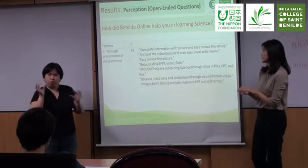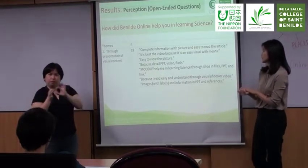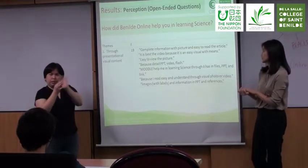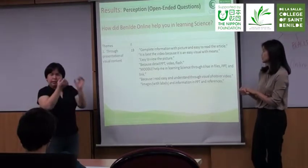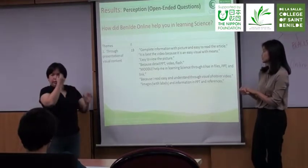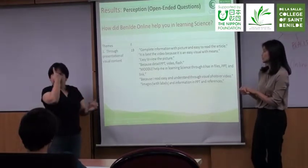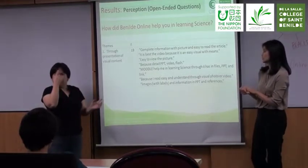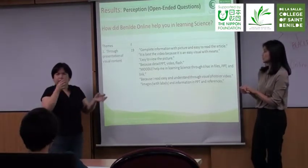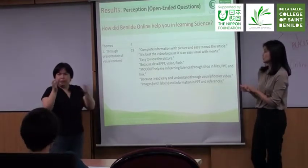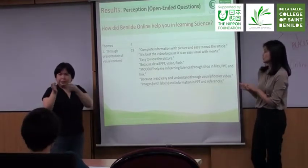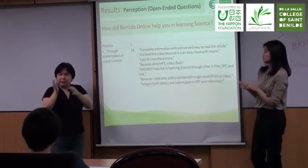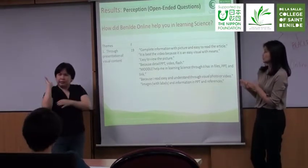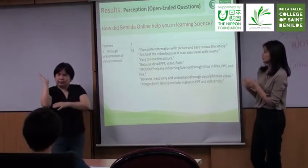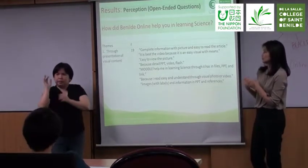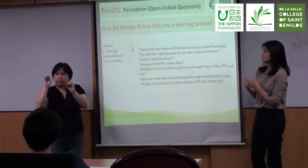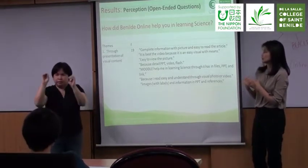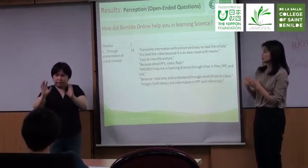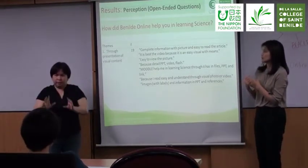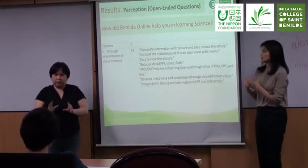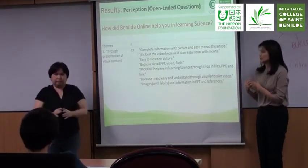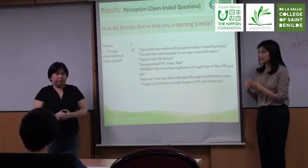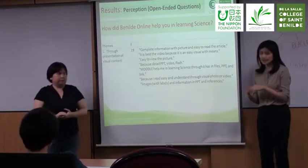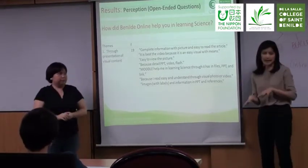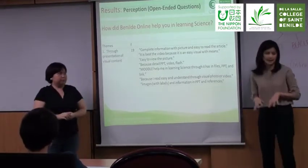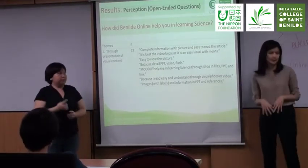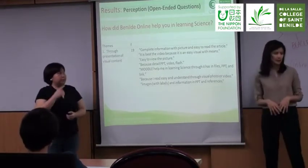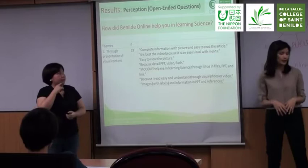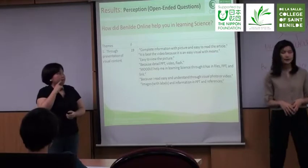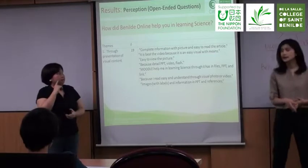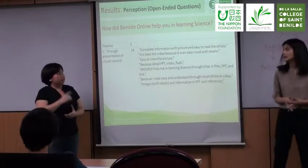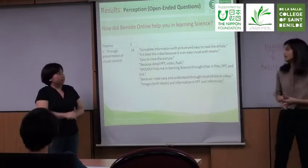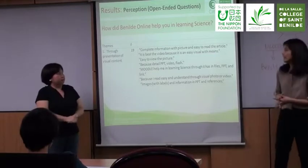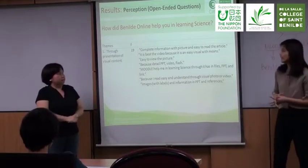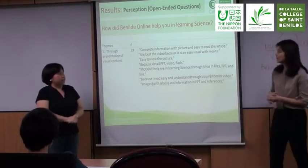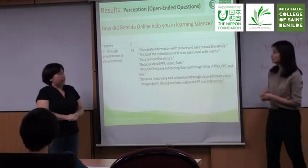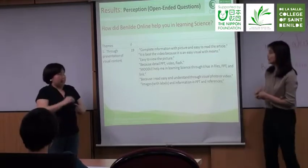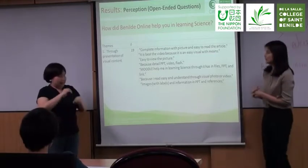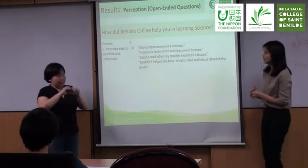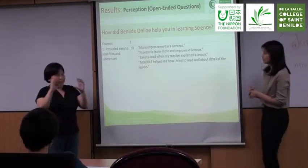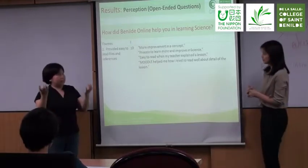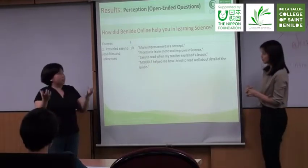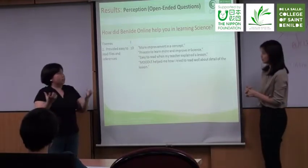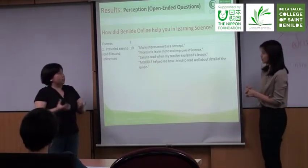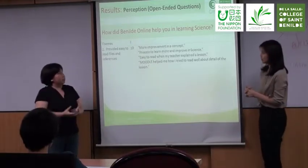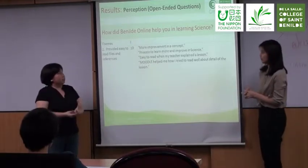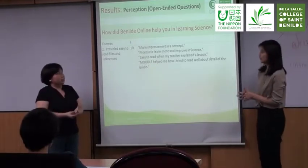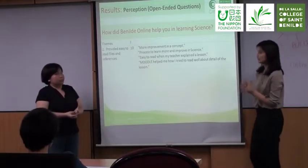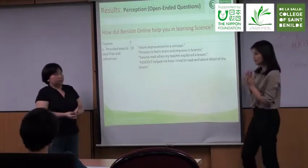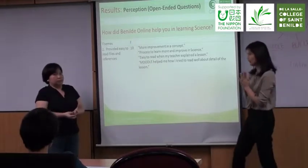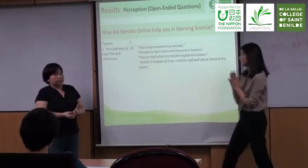the discussions in class. Next would be,